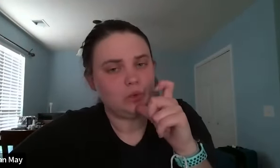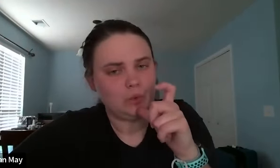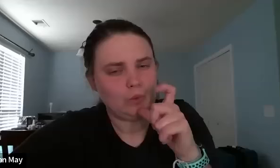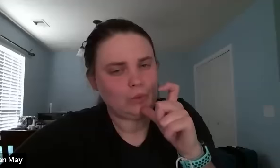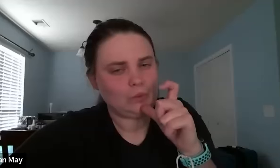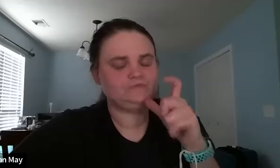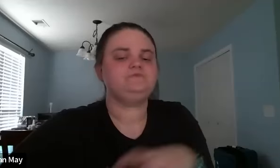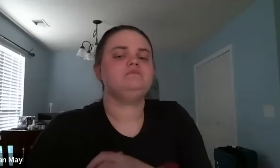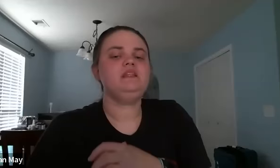Who.